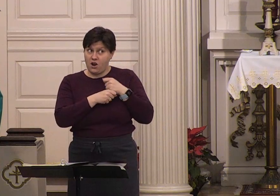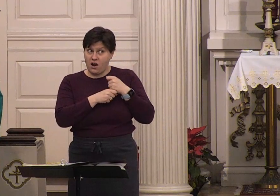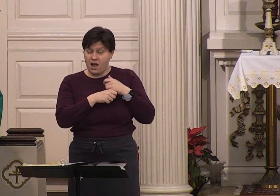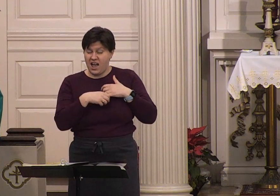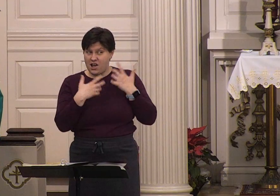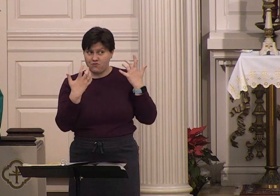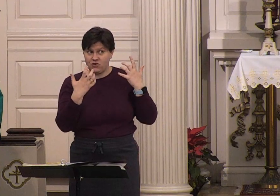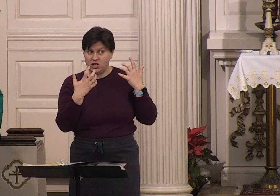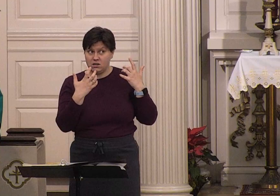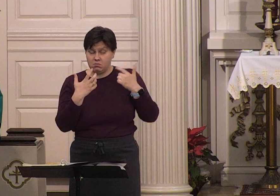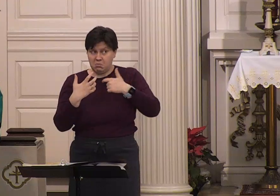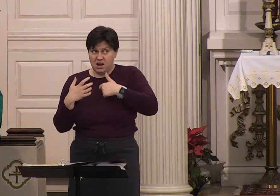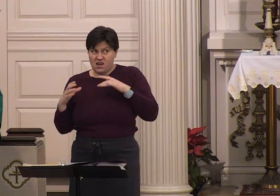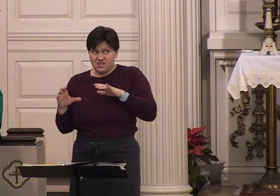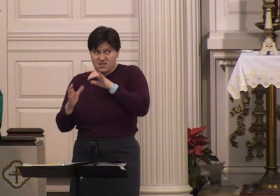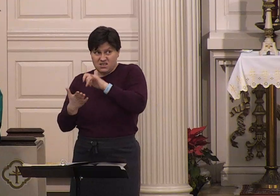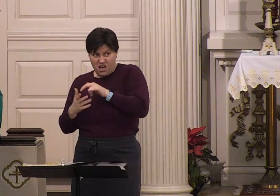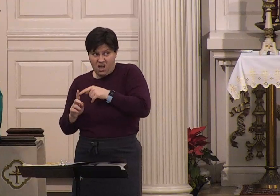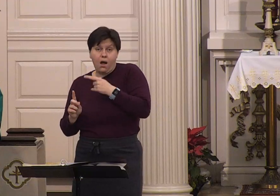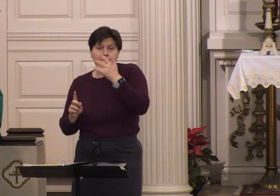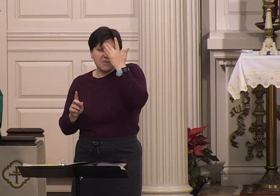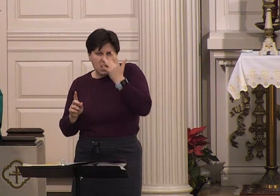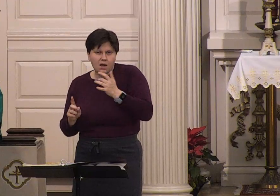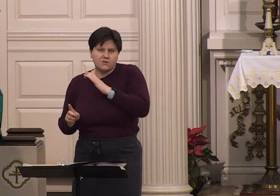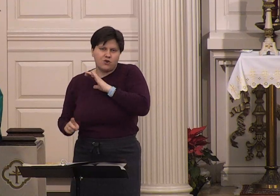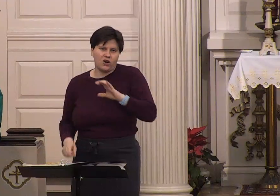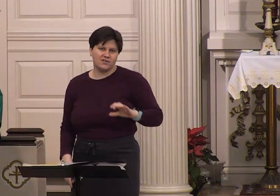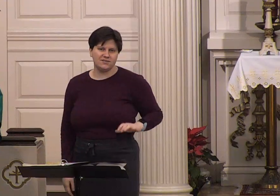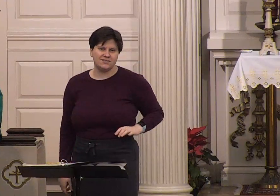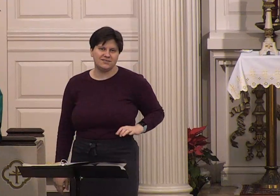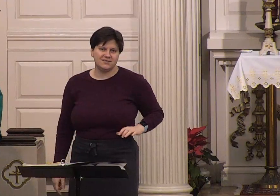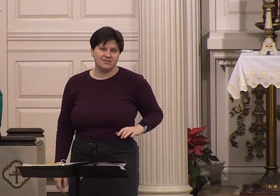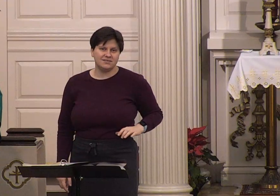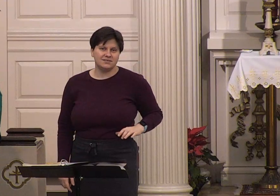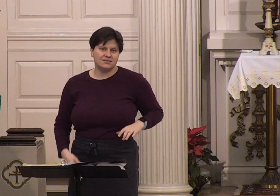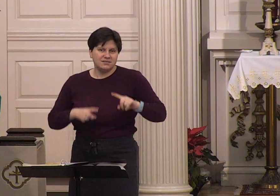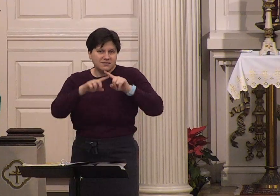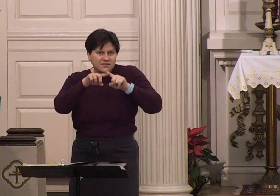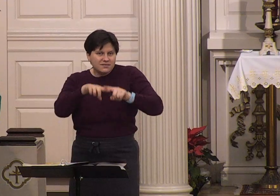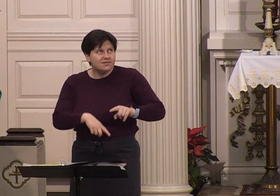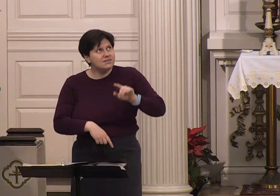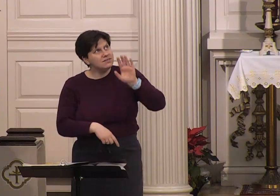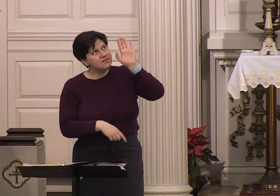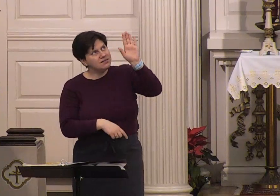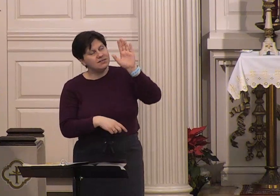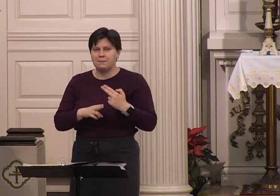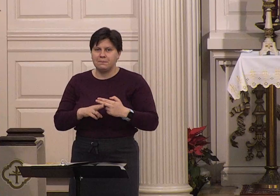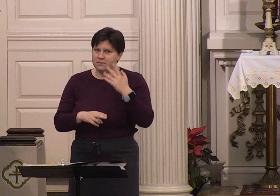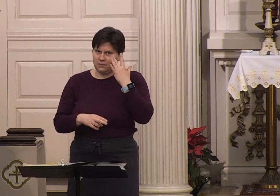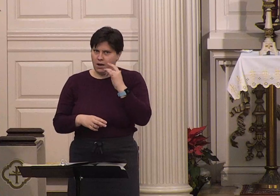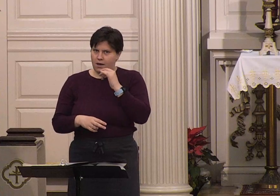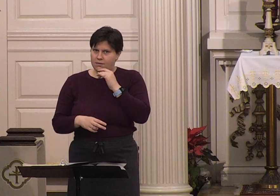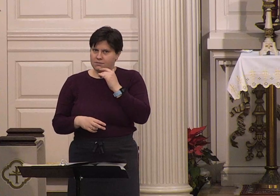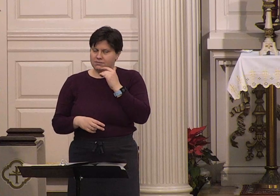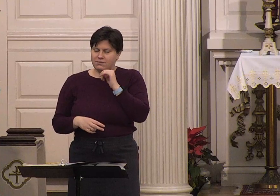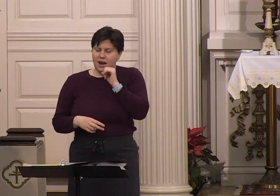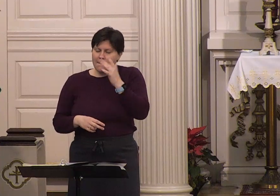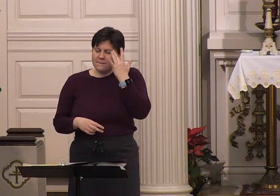done because of Christ, in God's name, not because I was trying to get ahead in